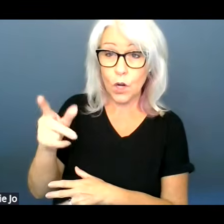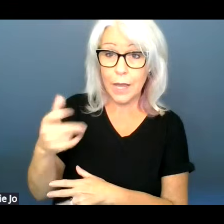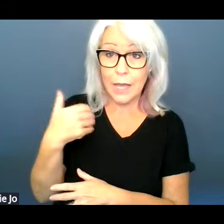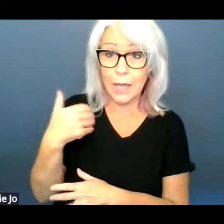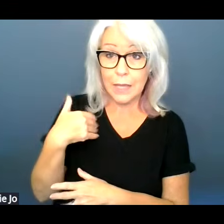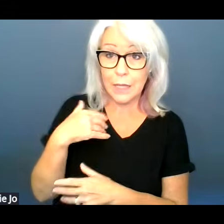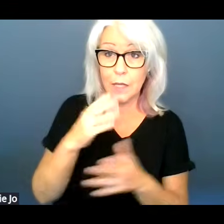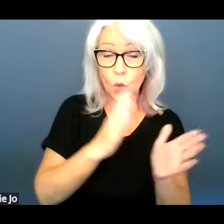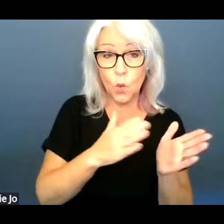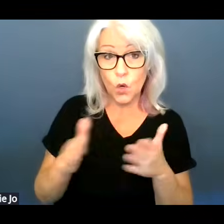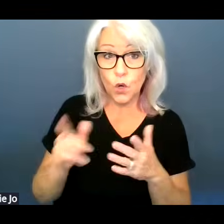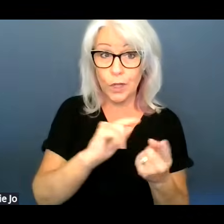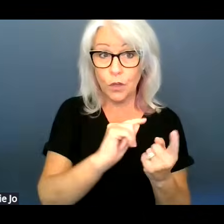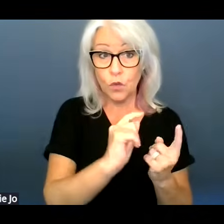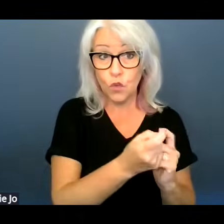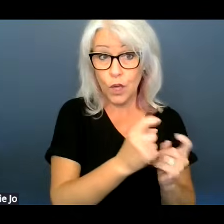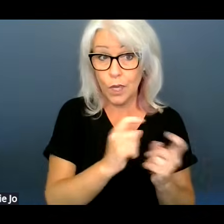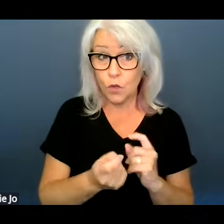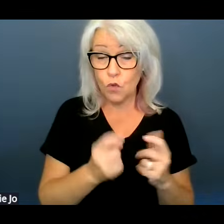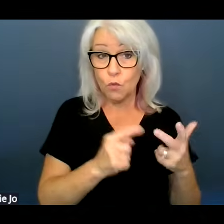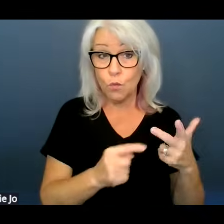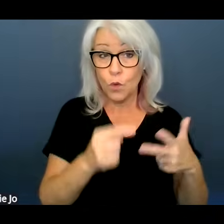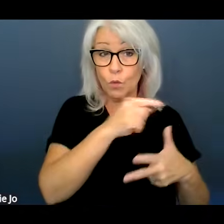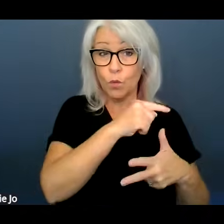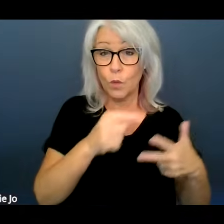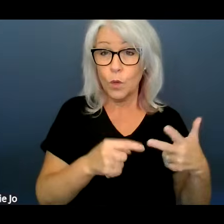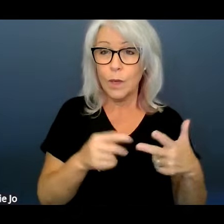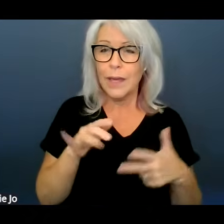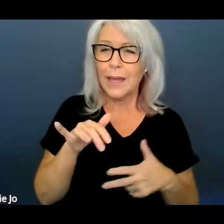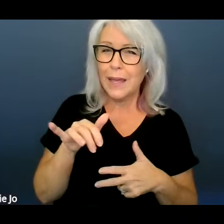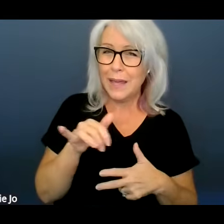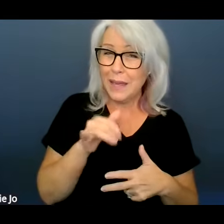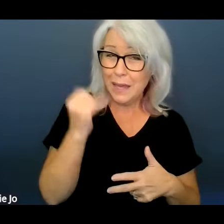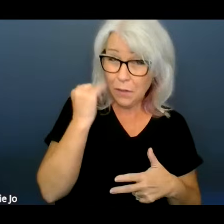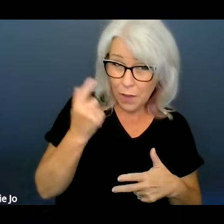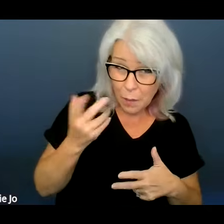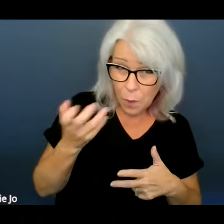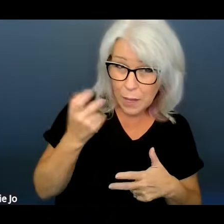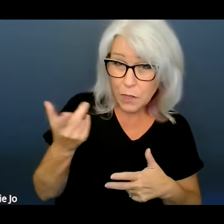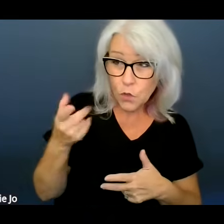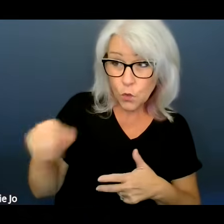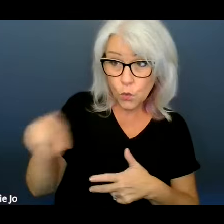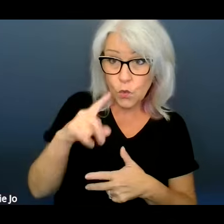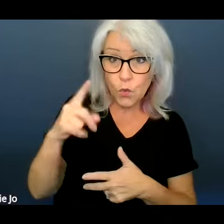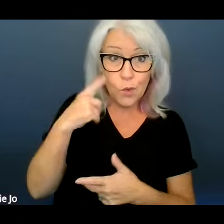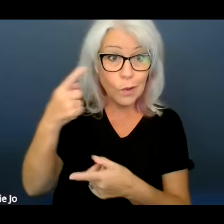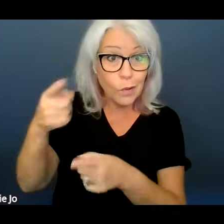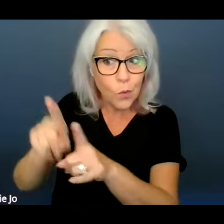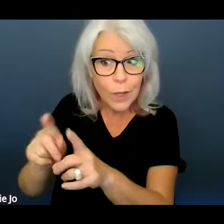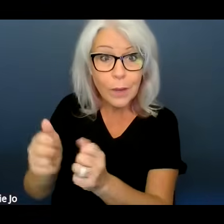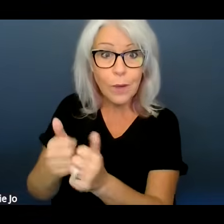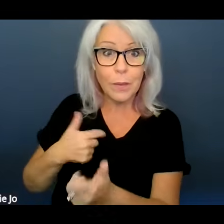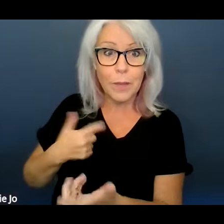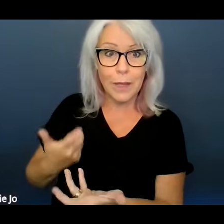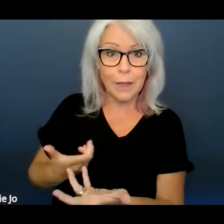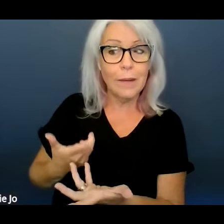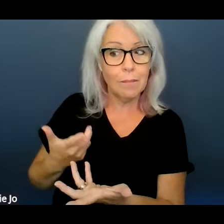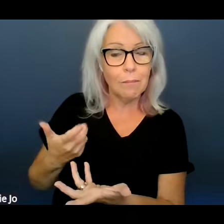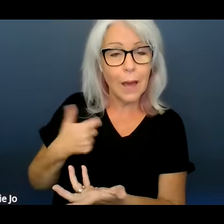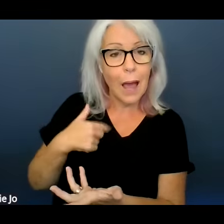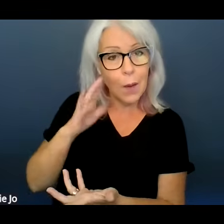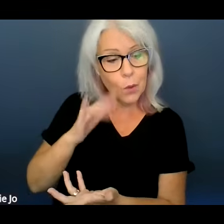If I were going to sell this as a concept, that would be exactly the ordering I would use, rather than go down the rabbit hole of exactly what, Sure.